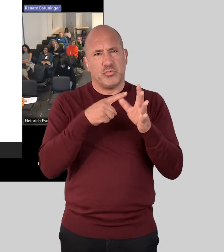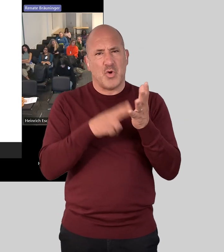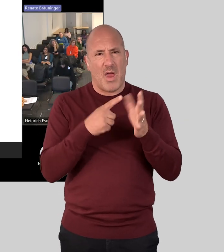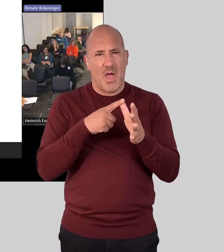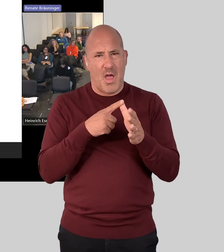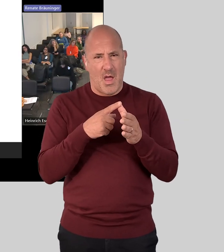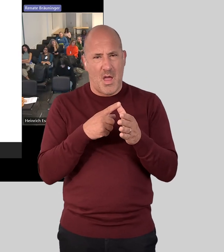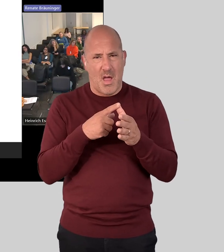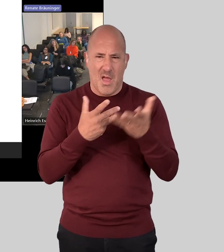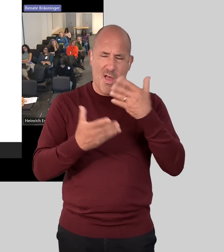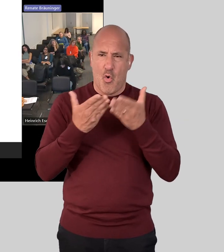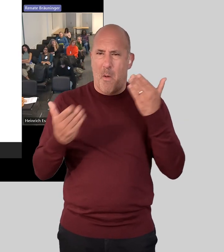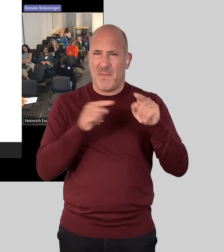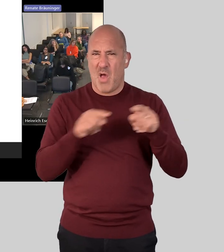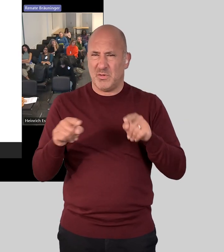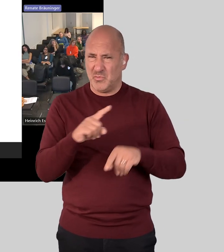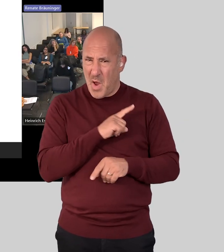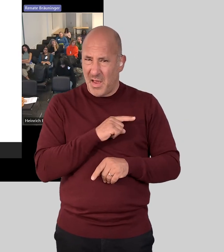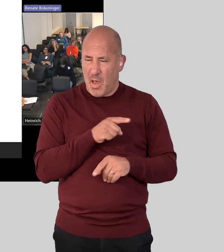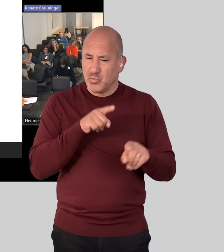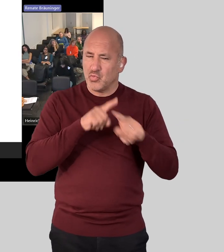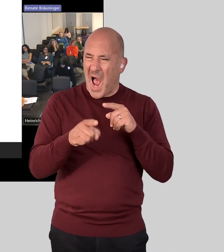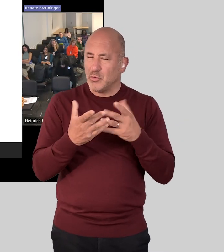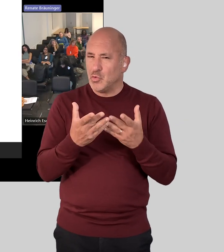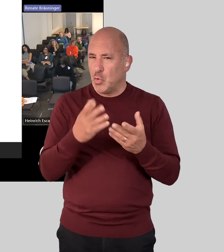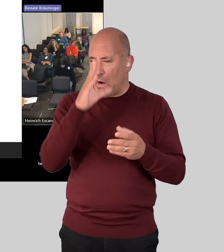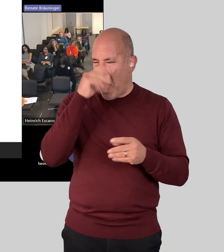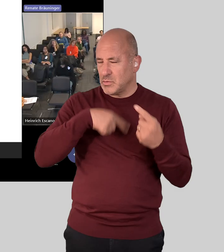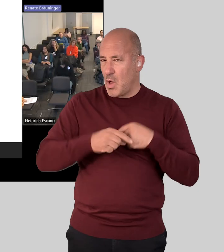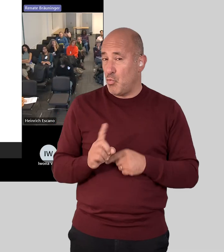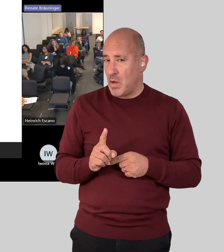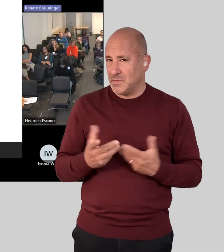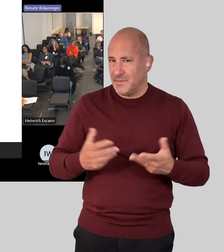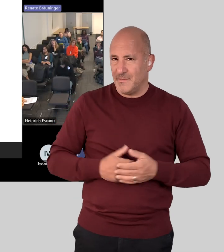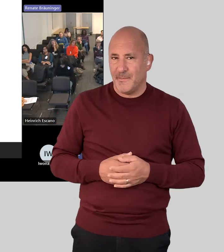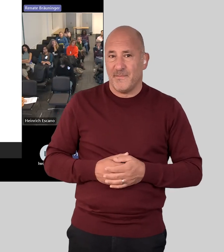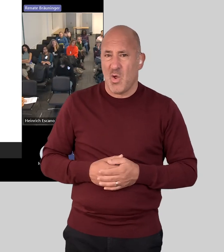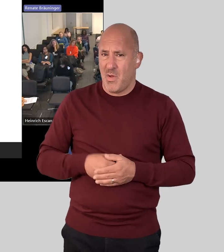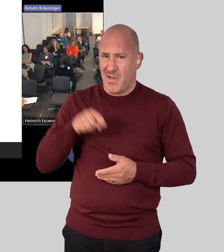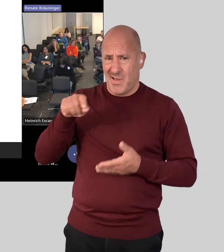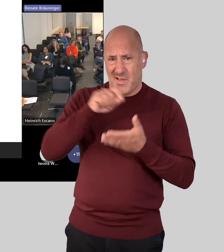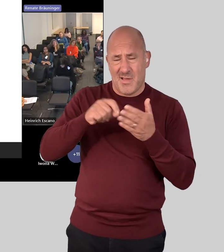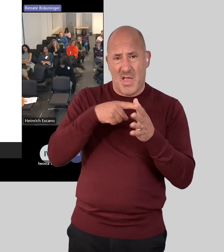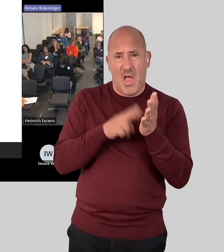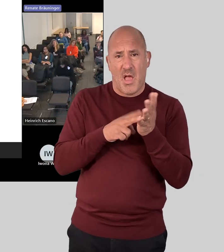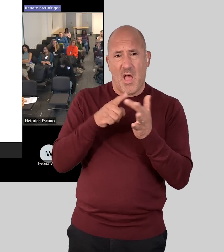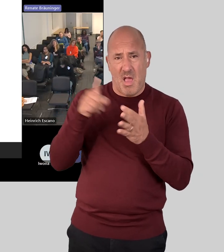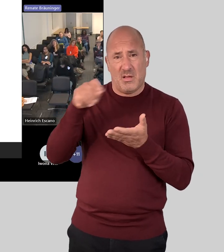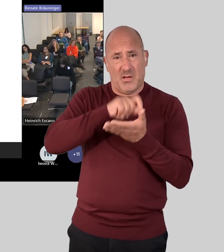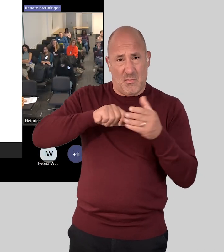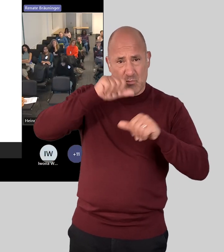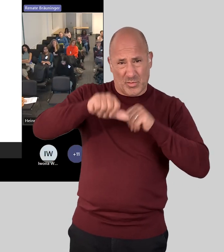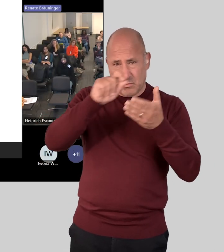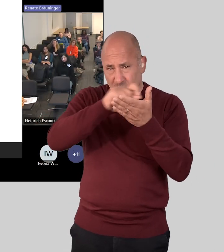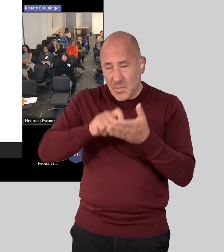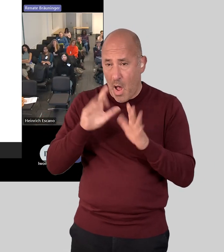why Trevich makes this comparison and what this comparison does imply. So are the scores the